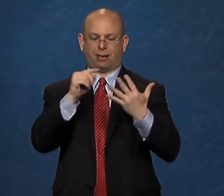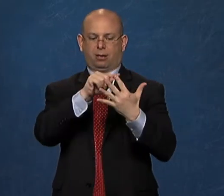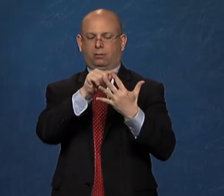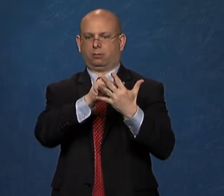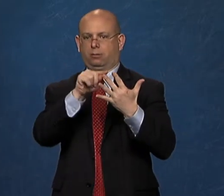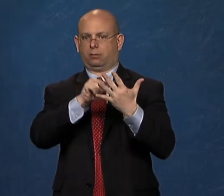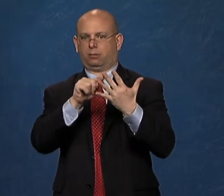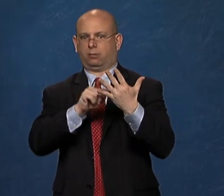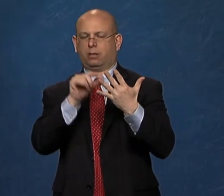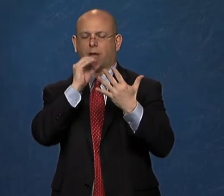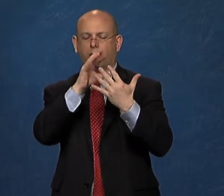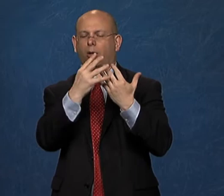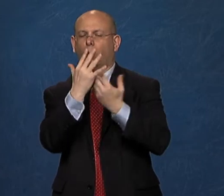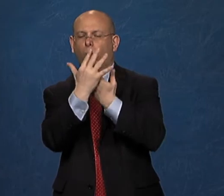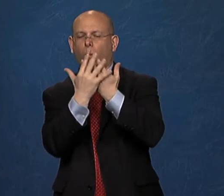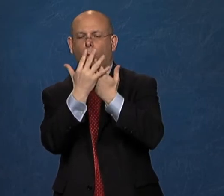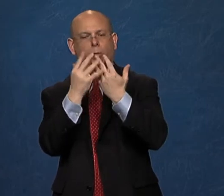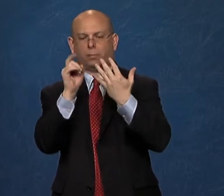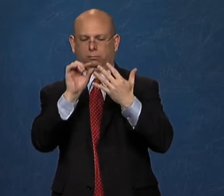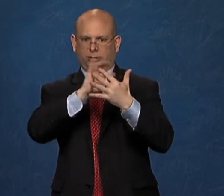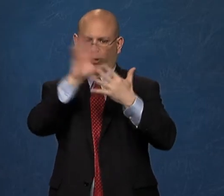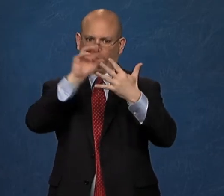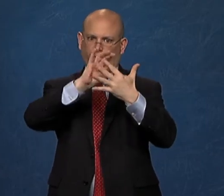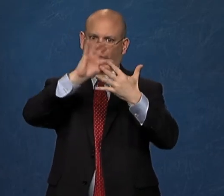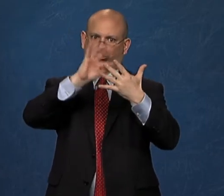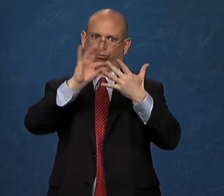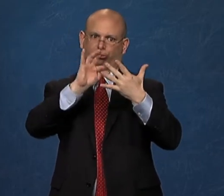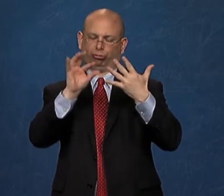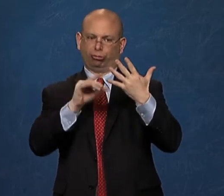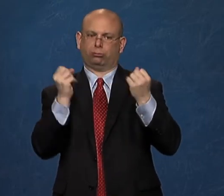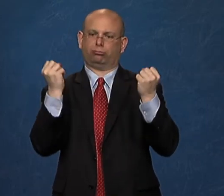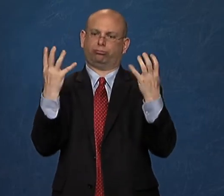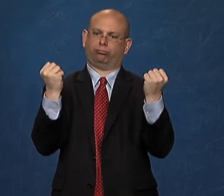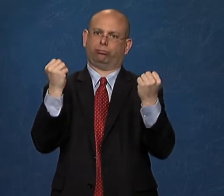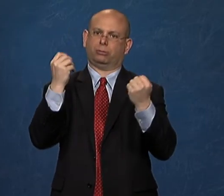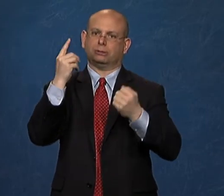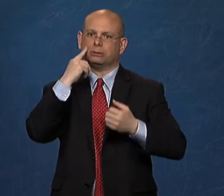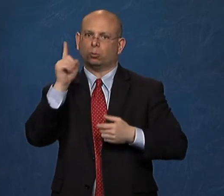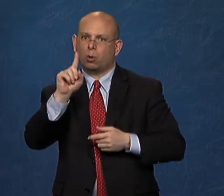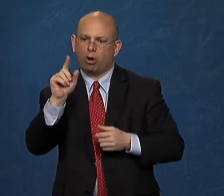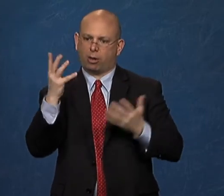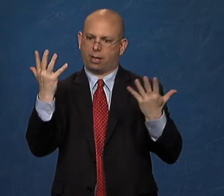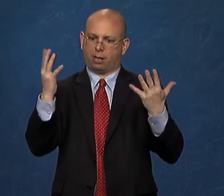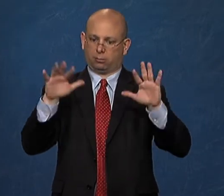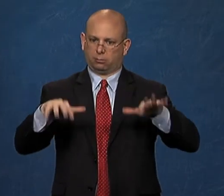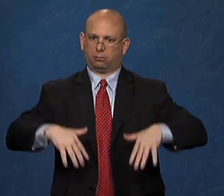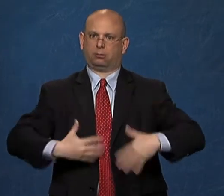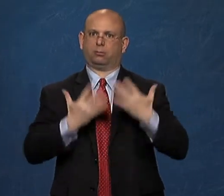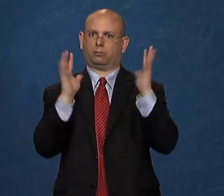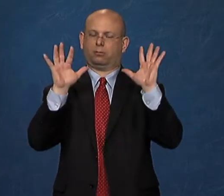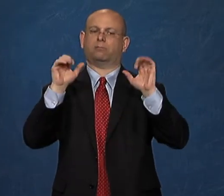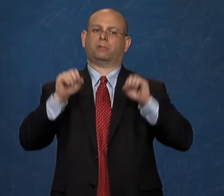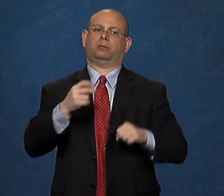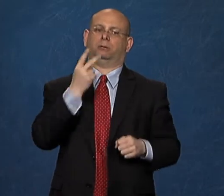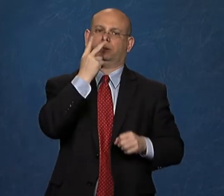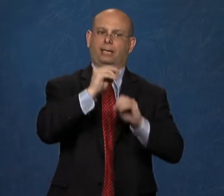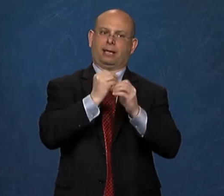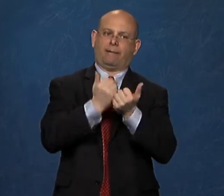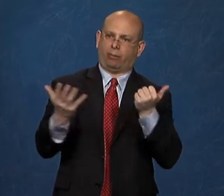so that the person can see very clearly all of that as well as the interpreter's fingers, allowing for ease of communication